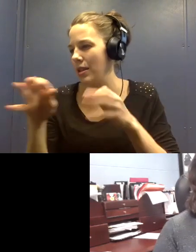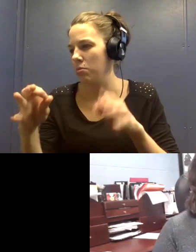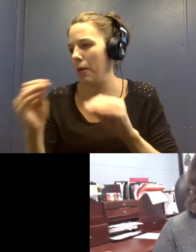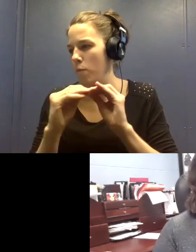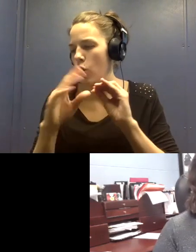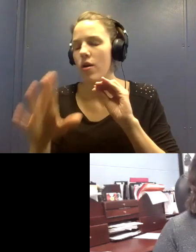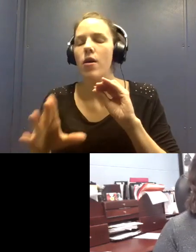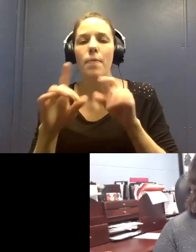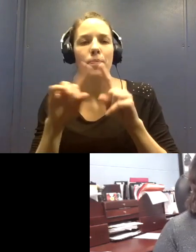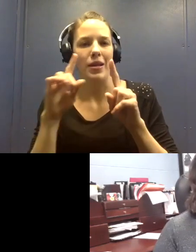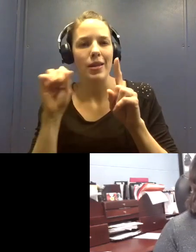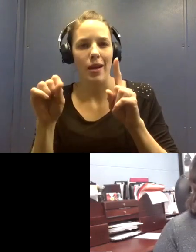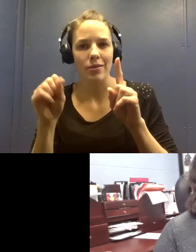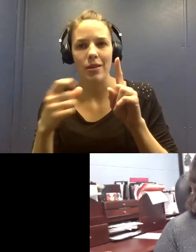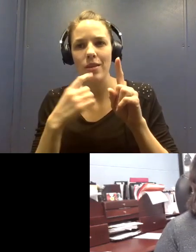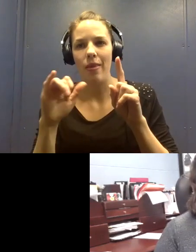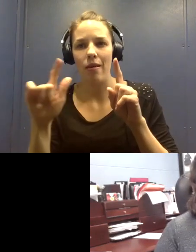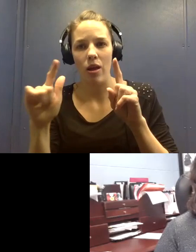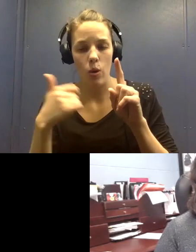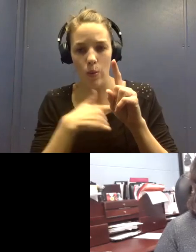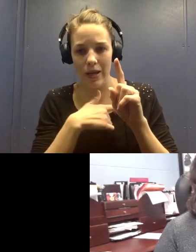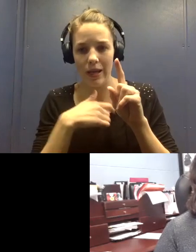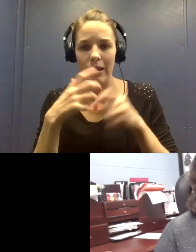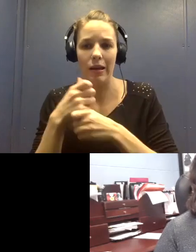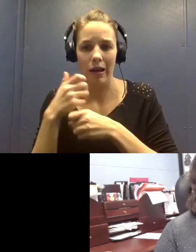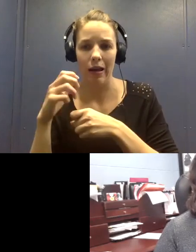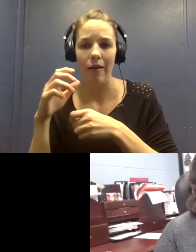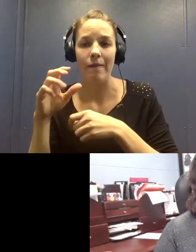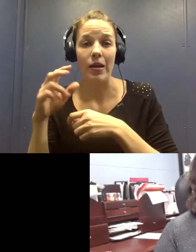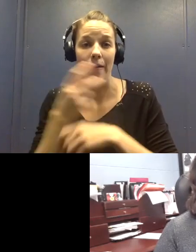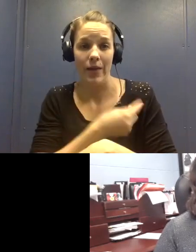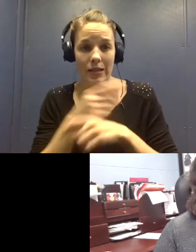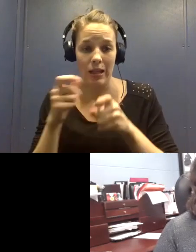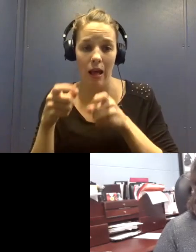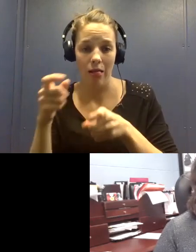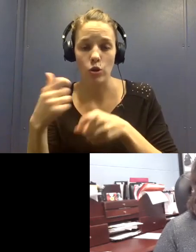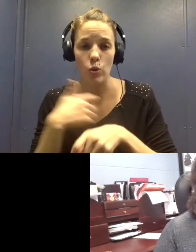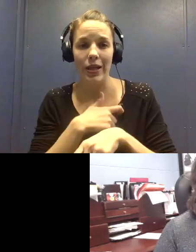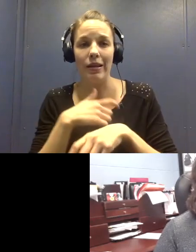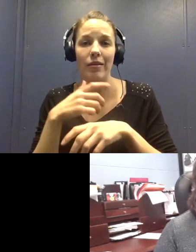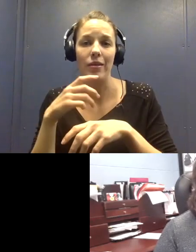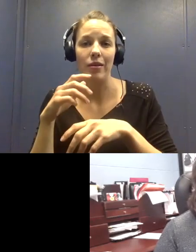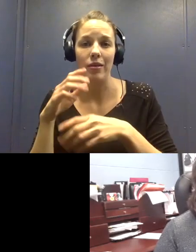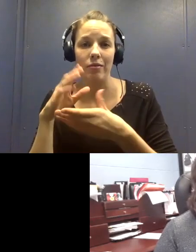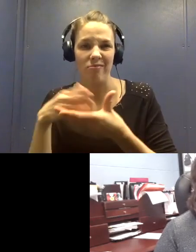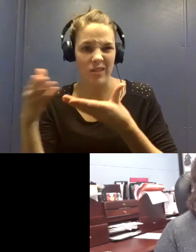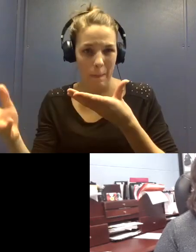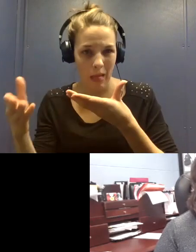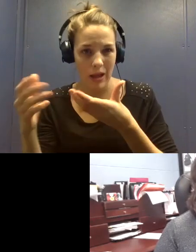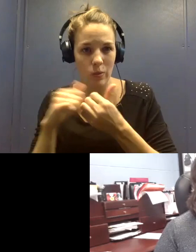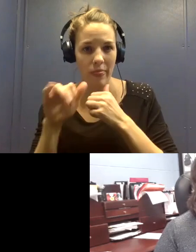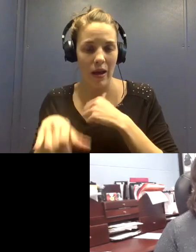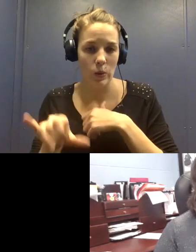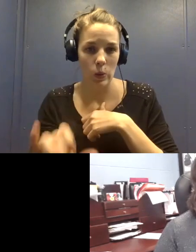been stated in Illinois. And when we get vaccine allocations, we also get the ancillary supplies along with the